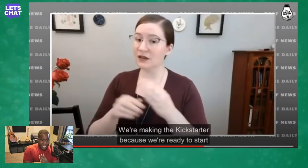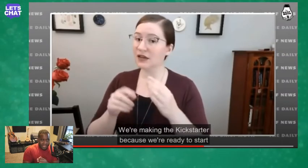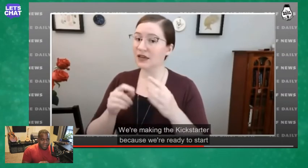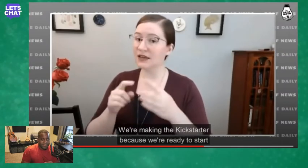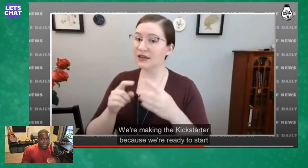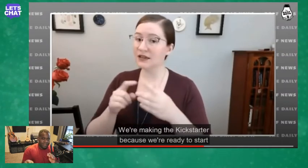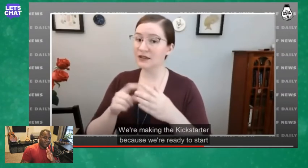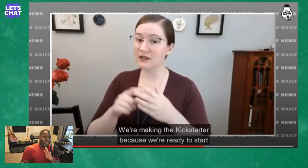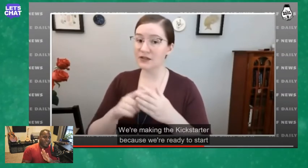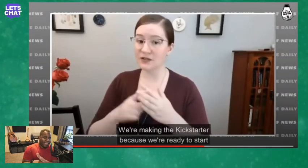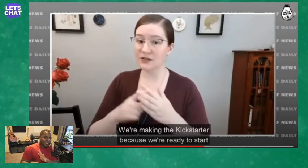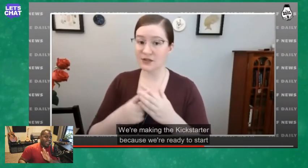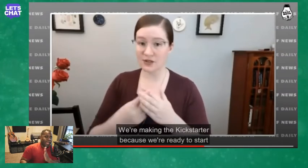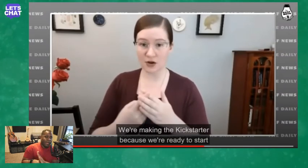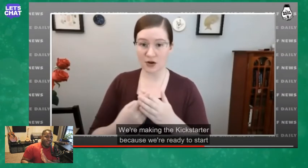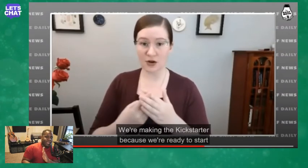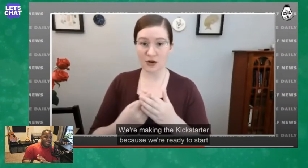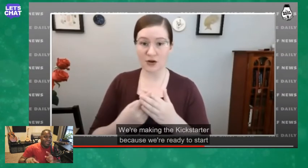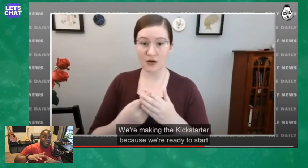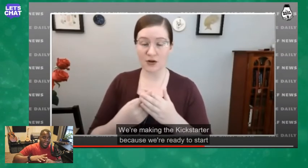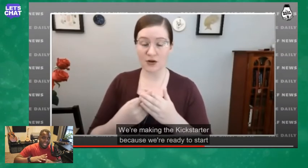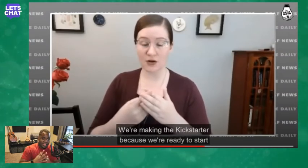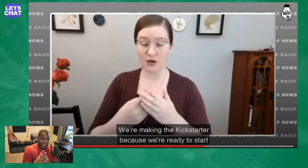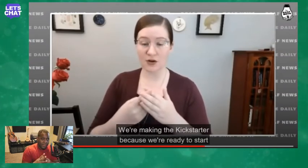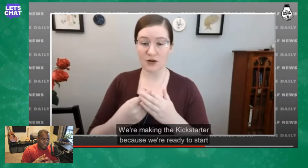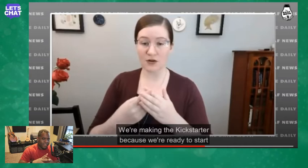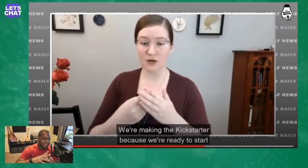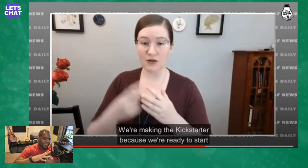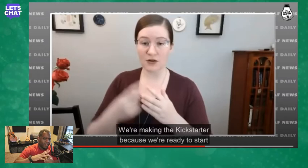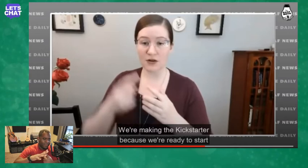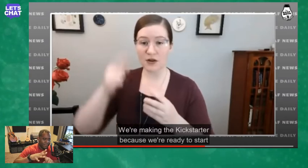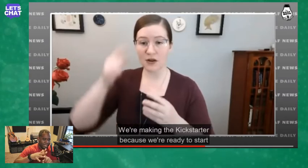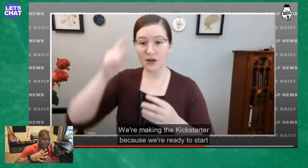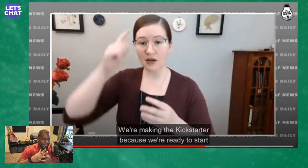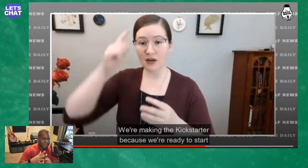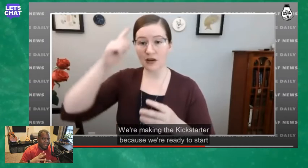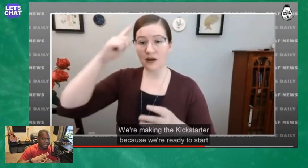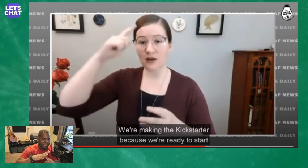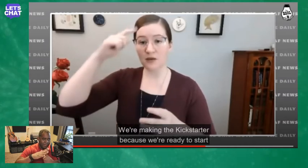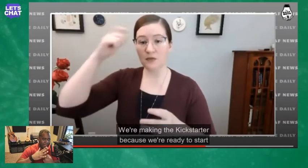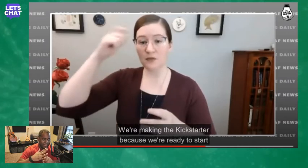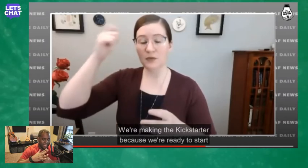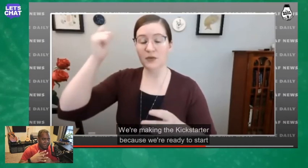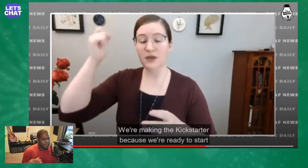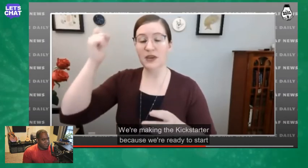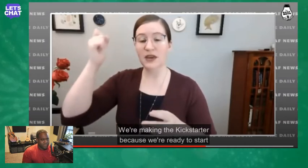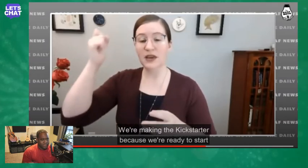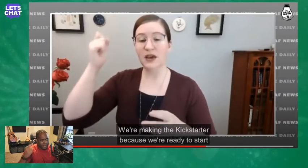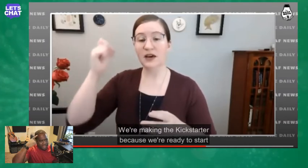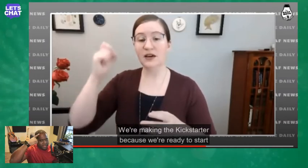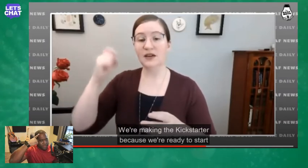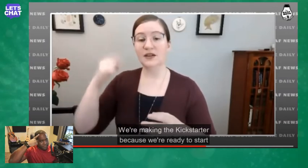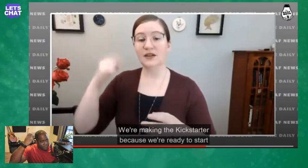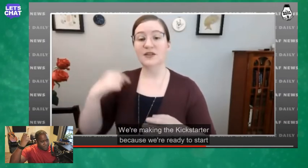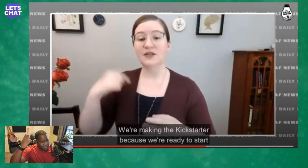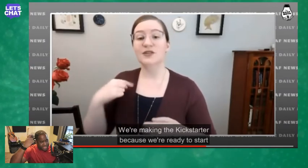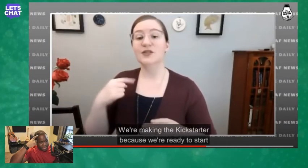a kick. She does kick like how I do kick. A kick start. She does start from here rather than here. It's totally